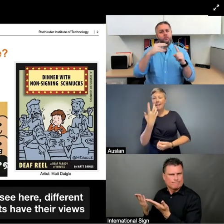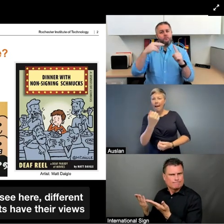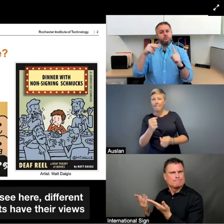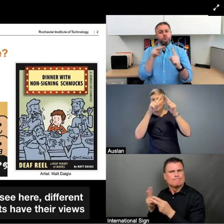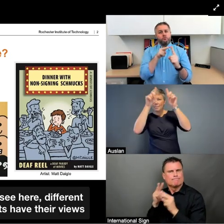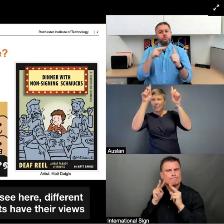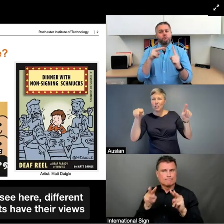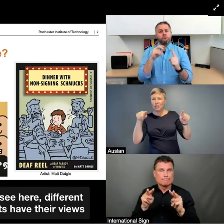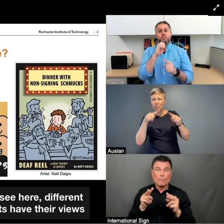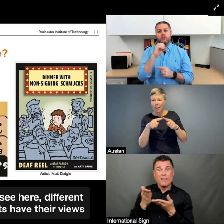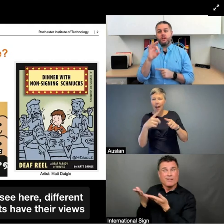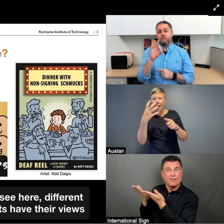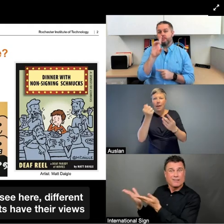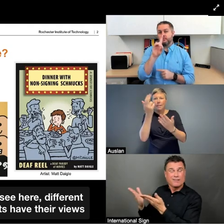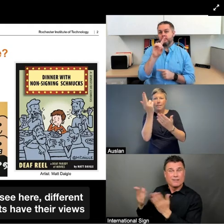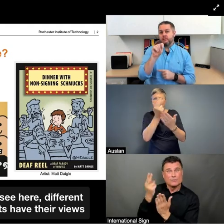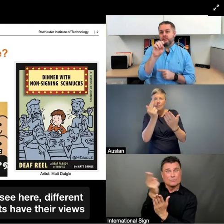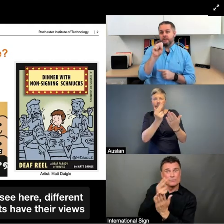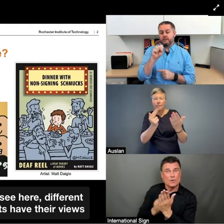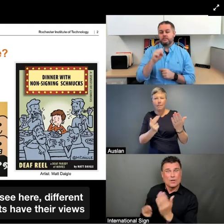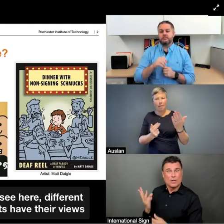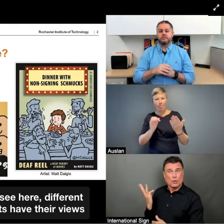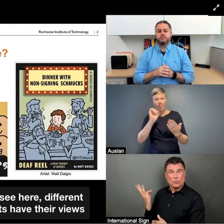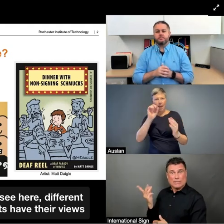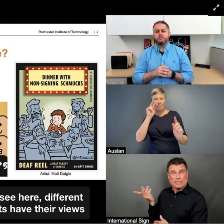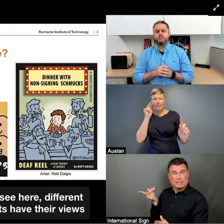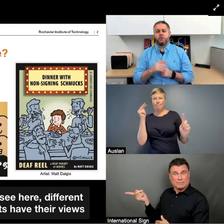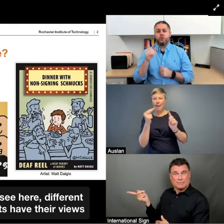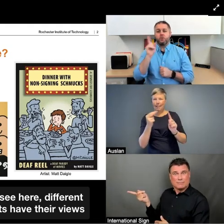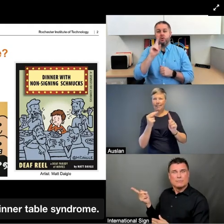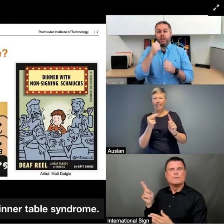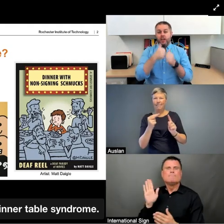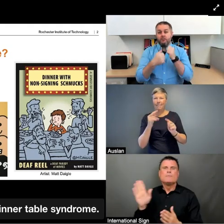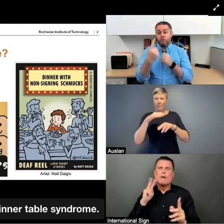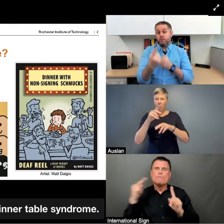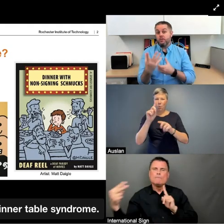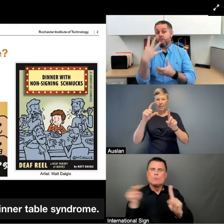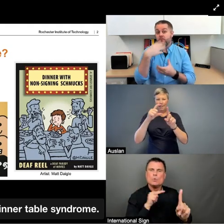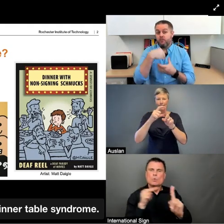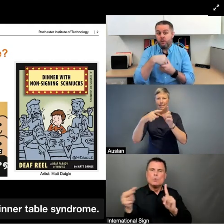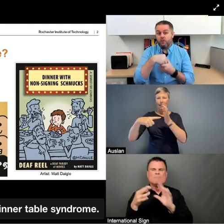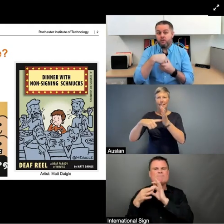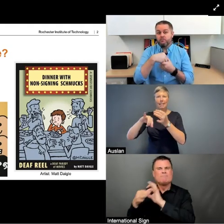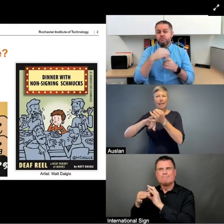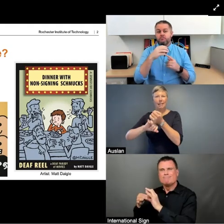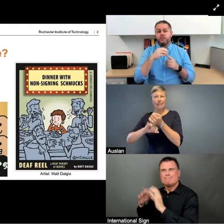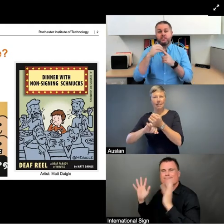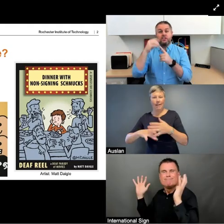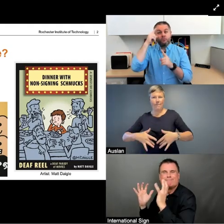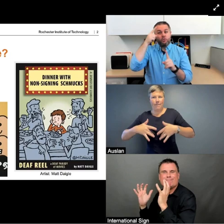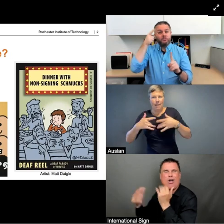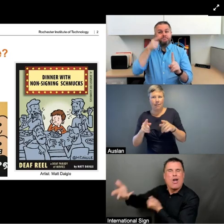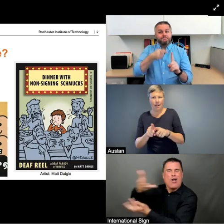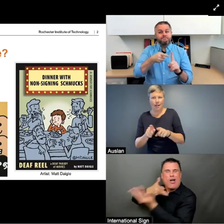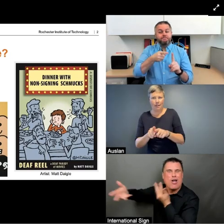You see here, different artists have their views of the dinner table syndrome.